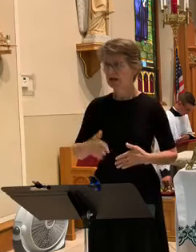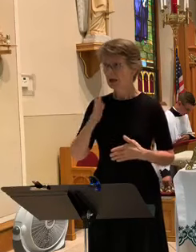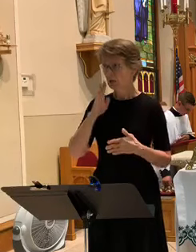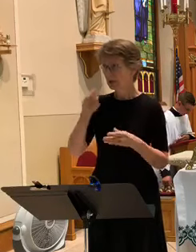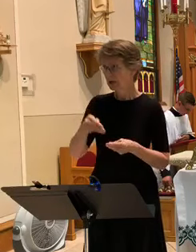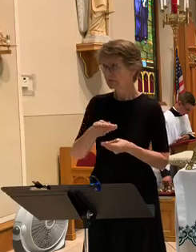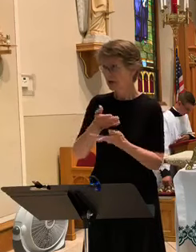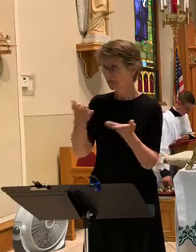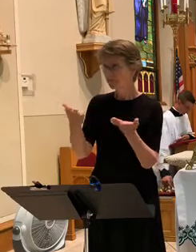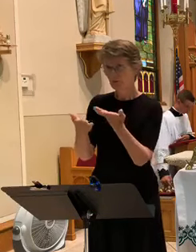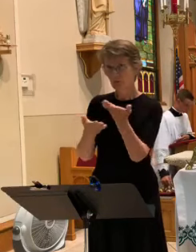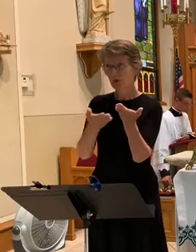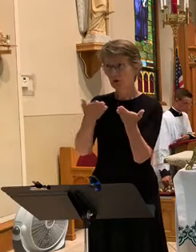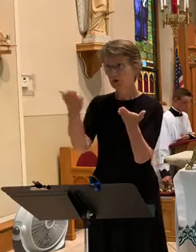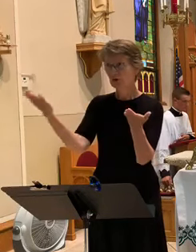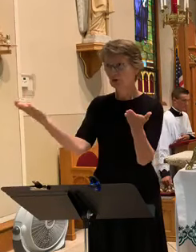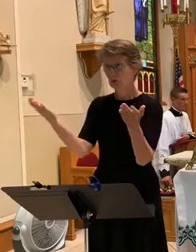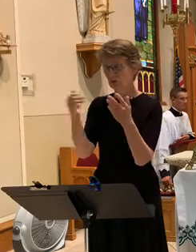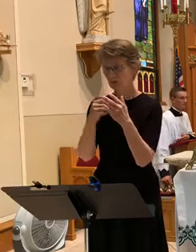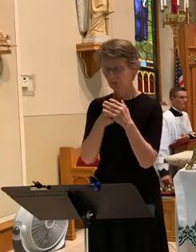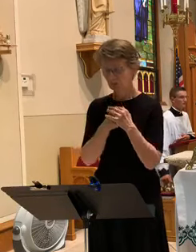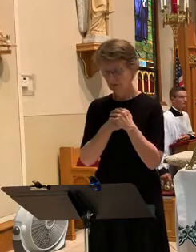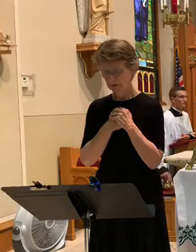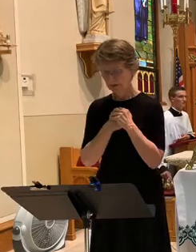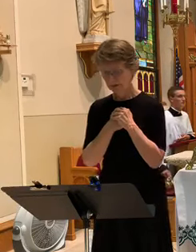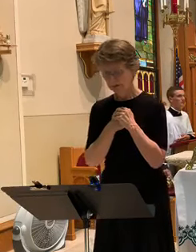which will be given up for you."